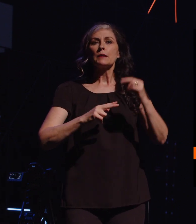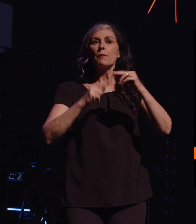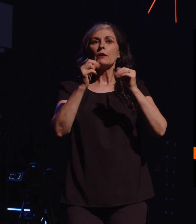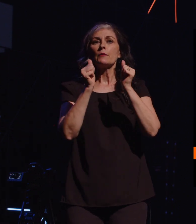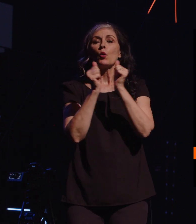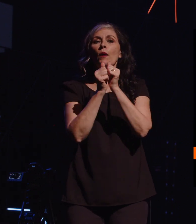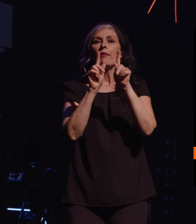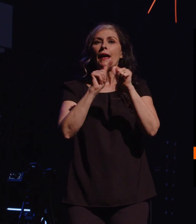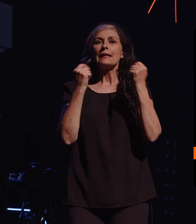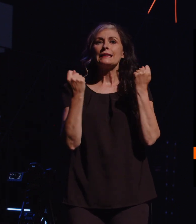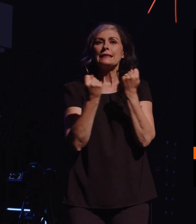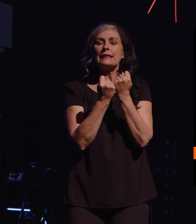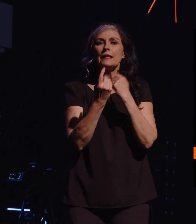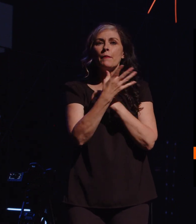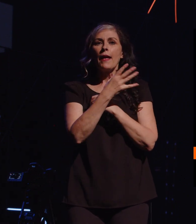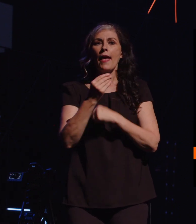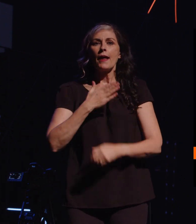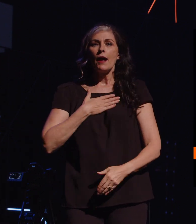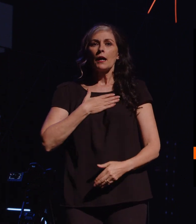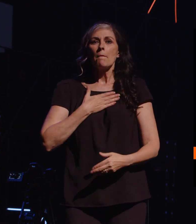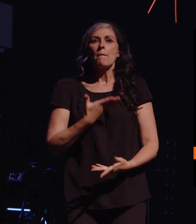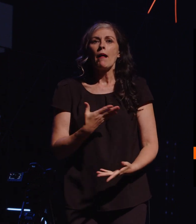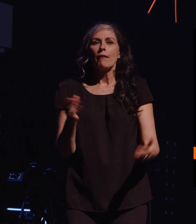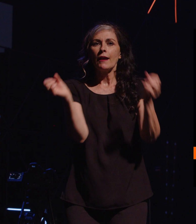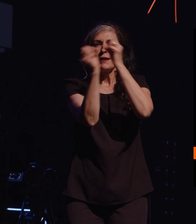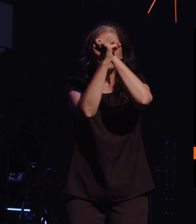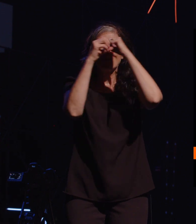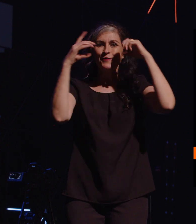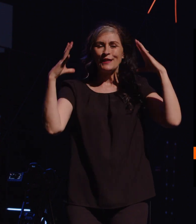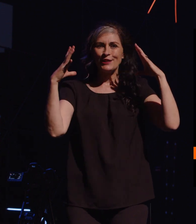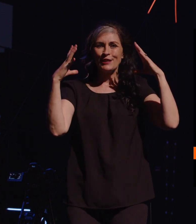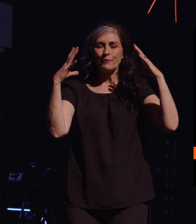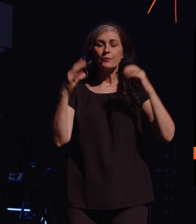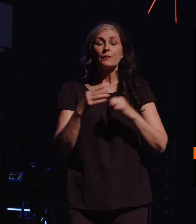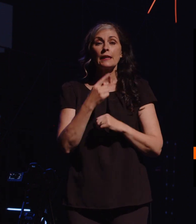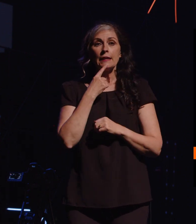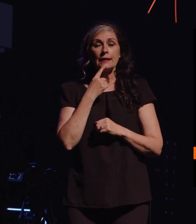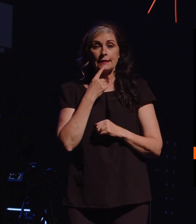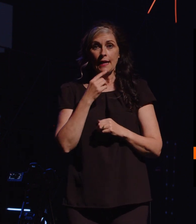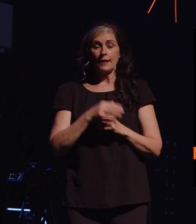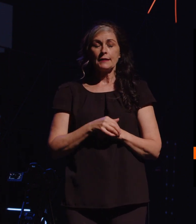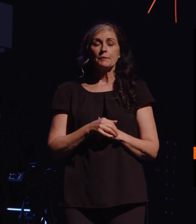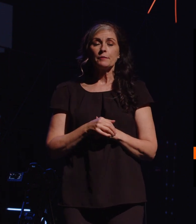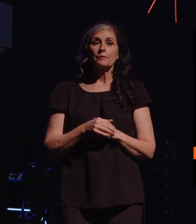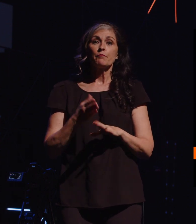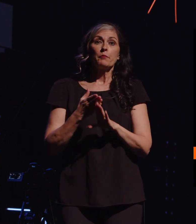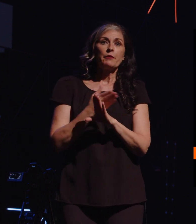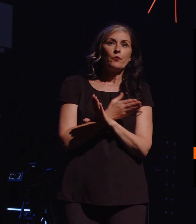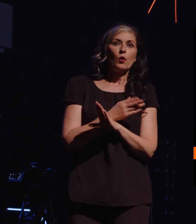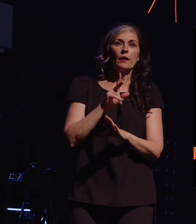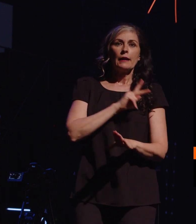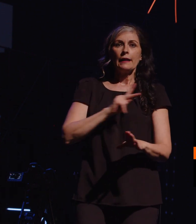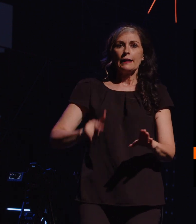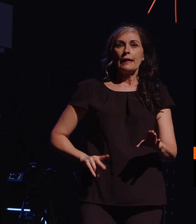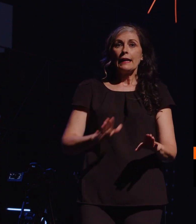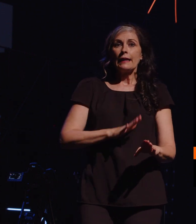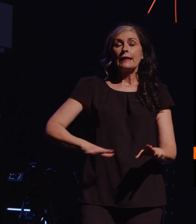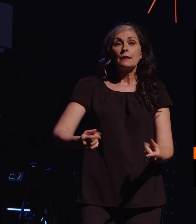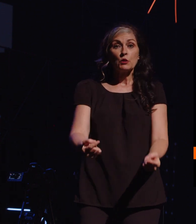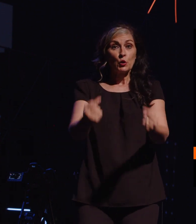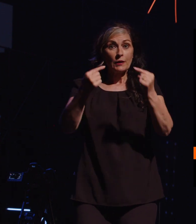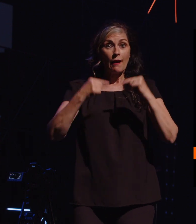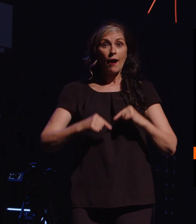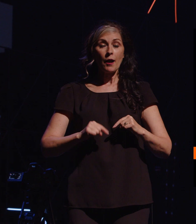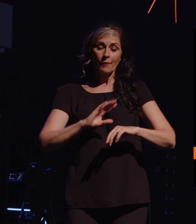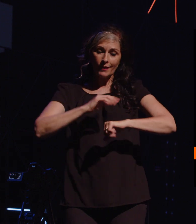with a team and a compelling vision. So right when he says, like I said, his kingdom's going to come, he's going